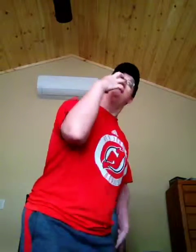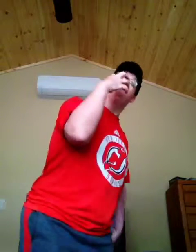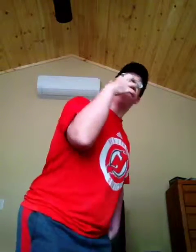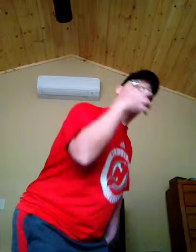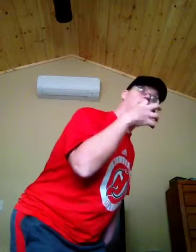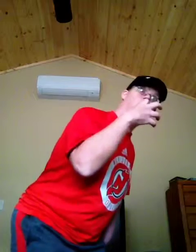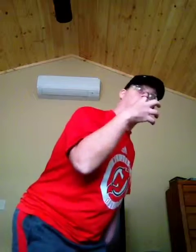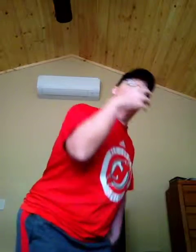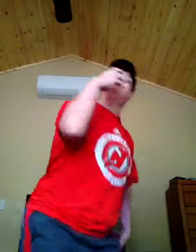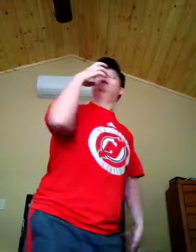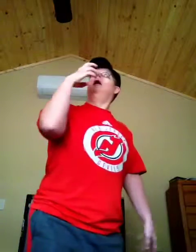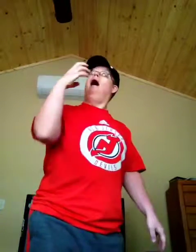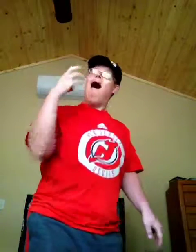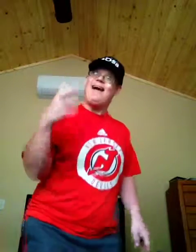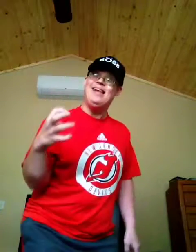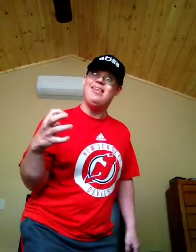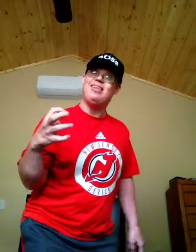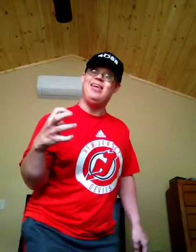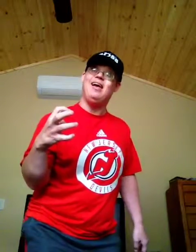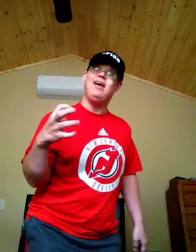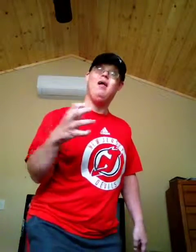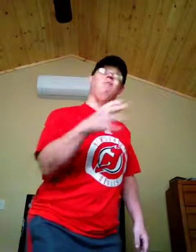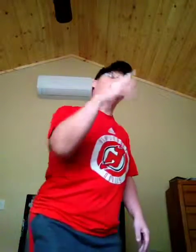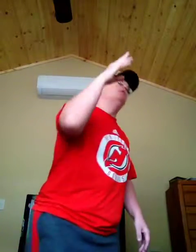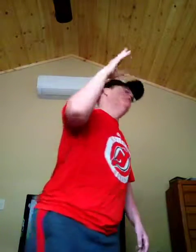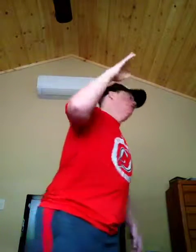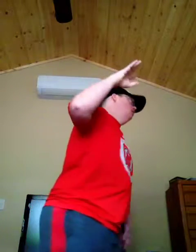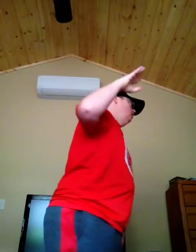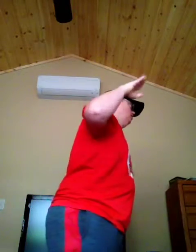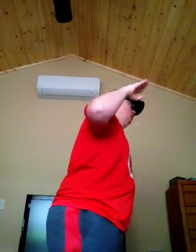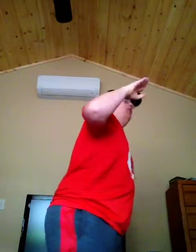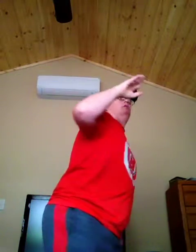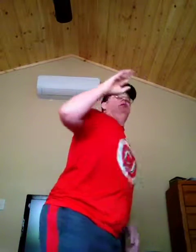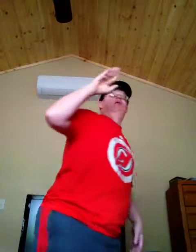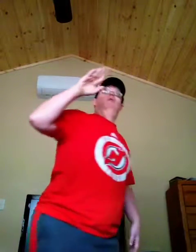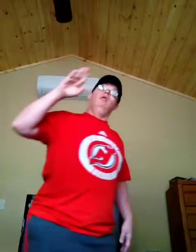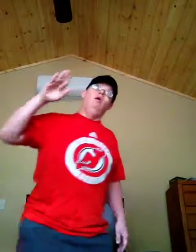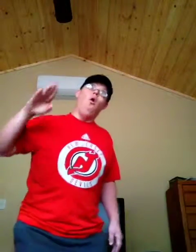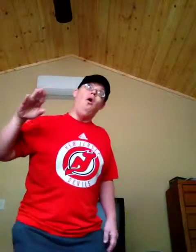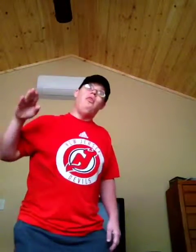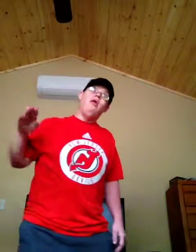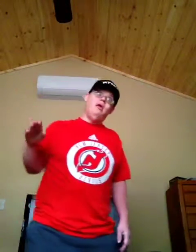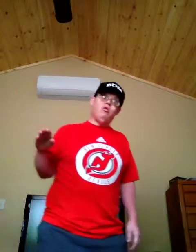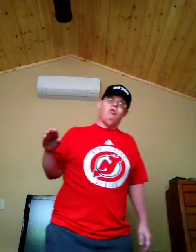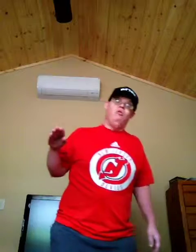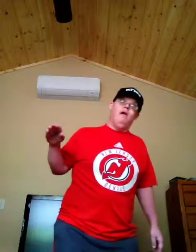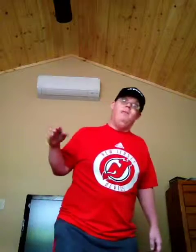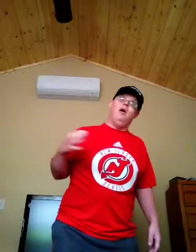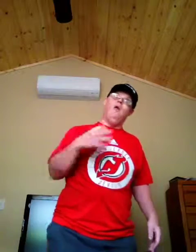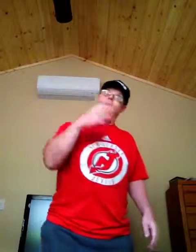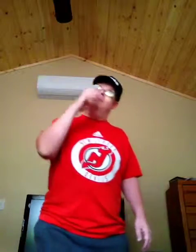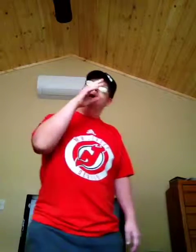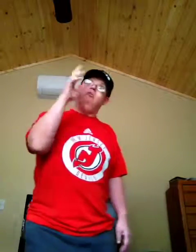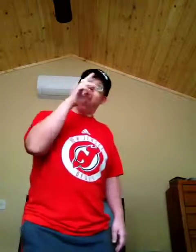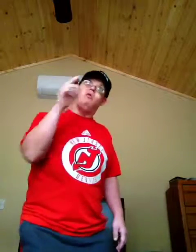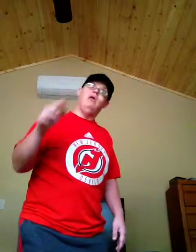To me, it's personal. I cannot say on camera. The only thing is about my dark